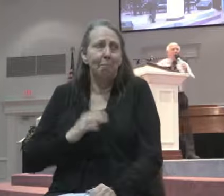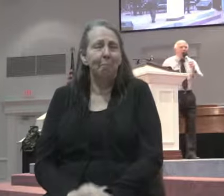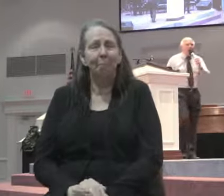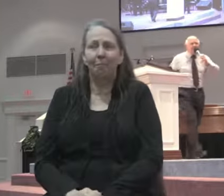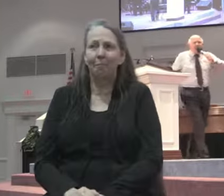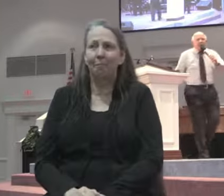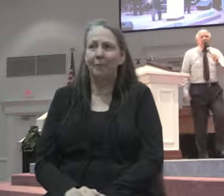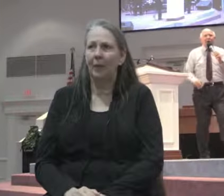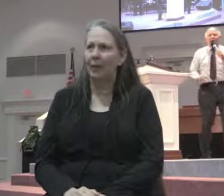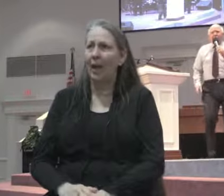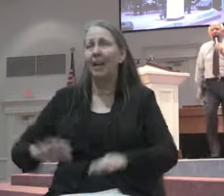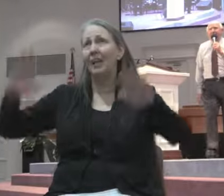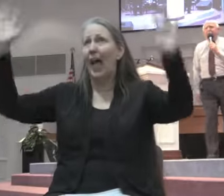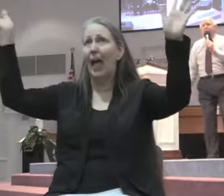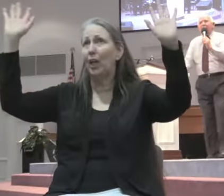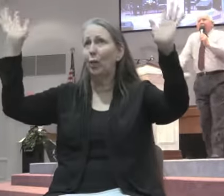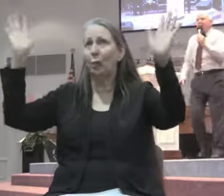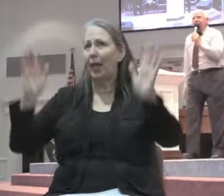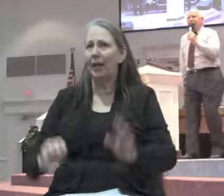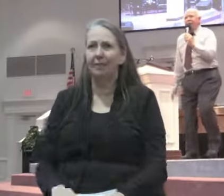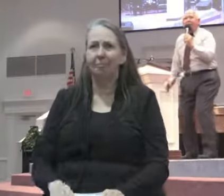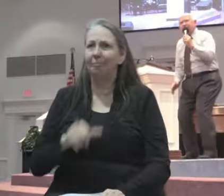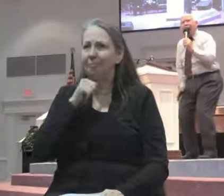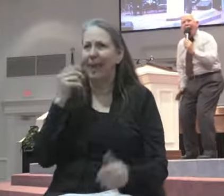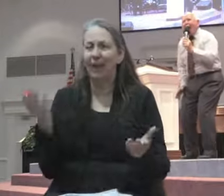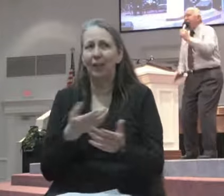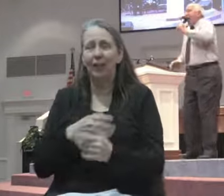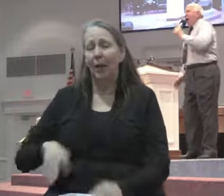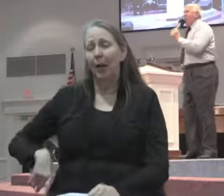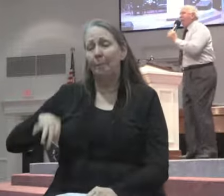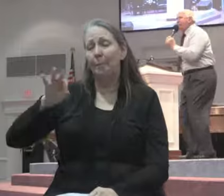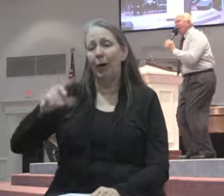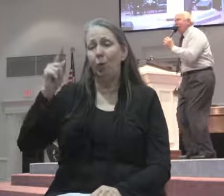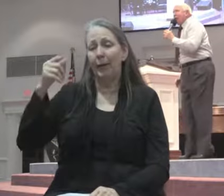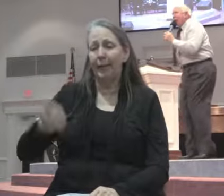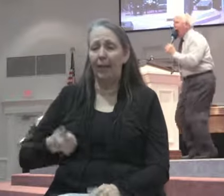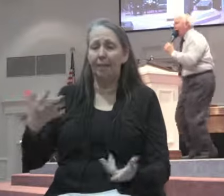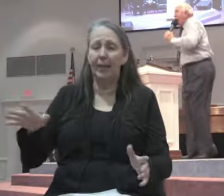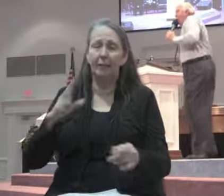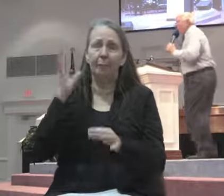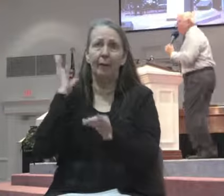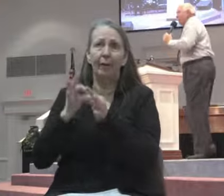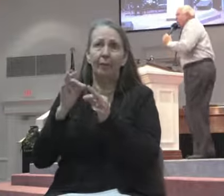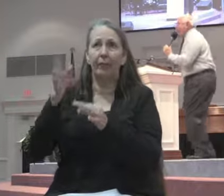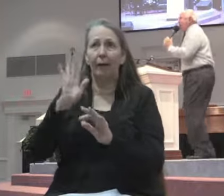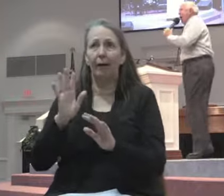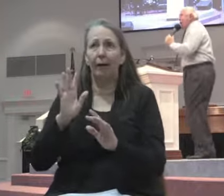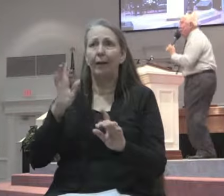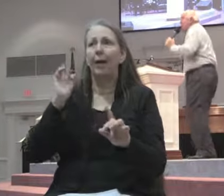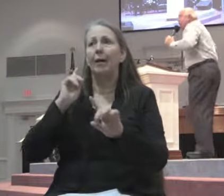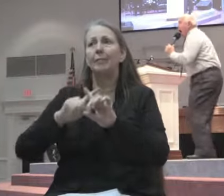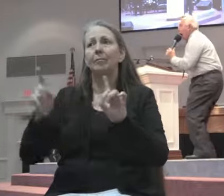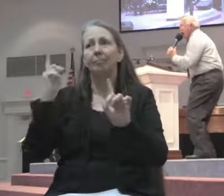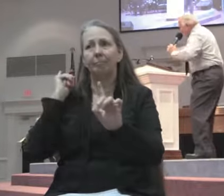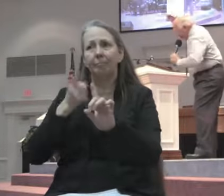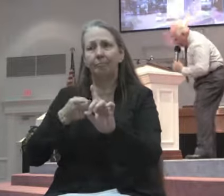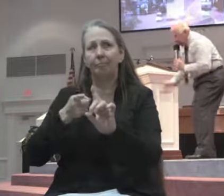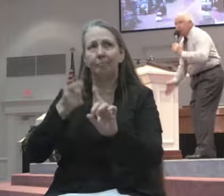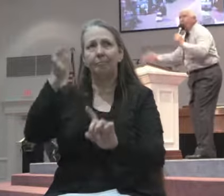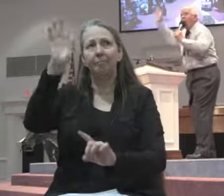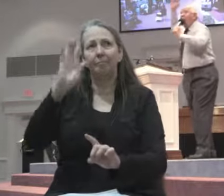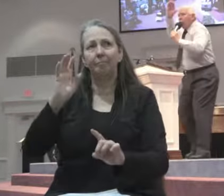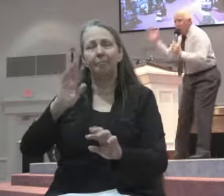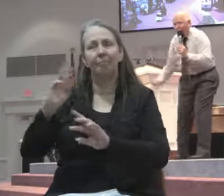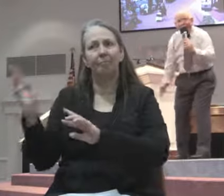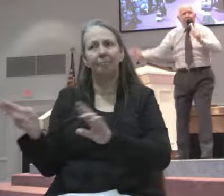your arms. You're not just here to give your tithe and be faithful to God. What I'm saying is, God is